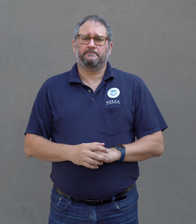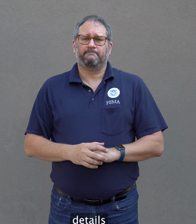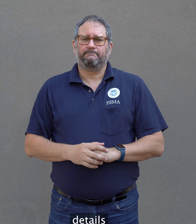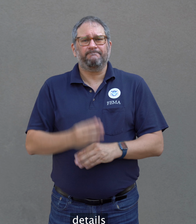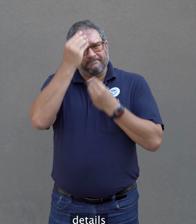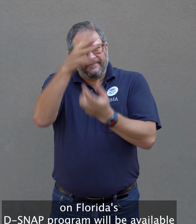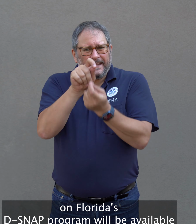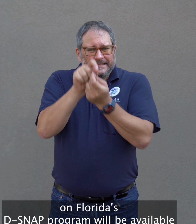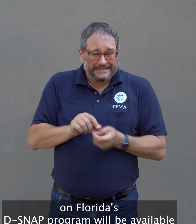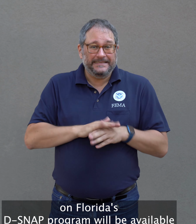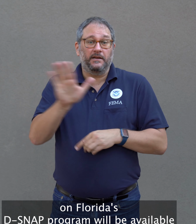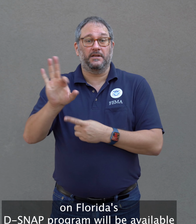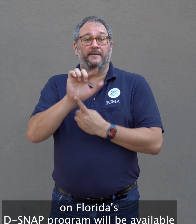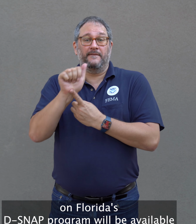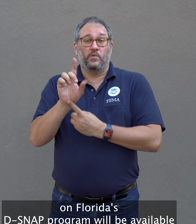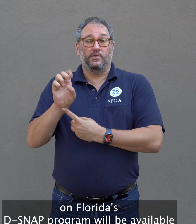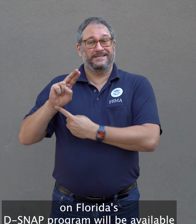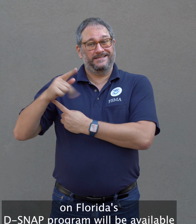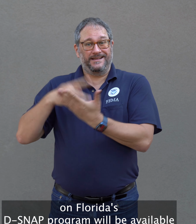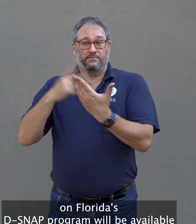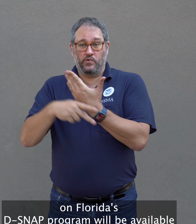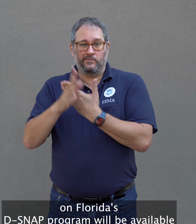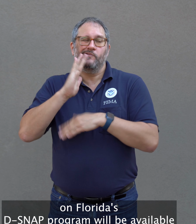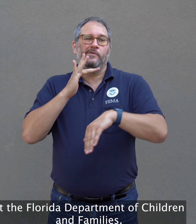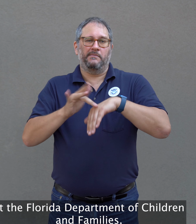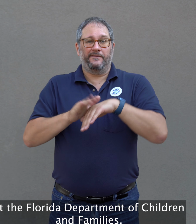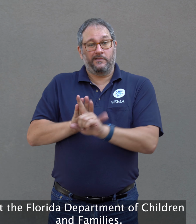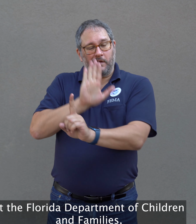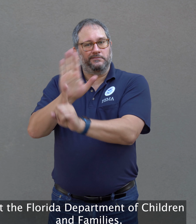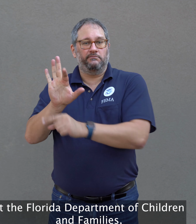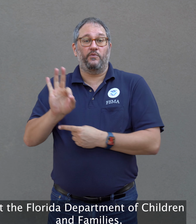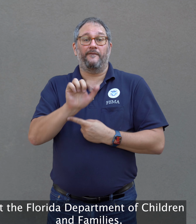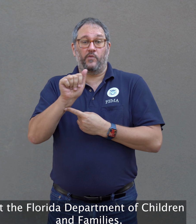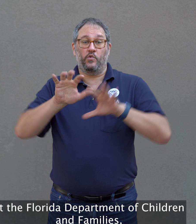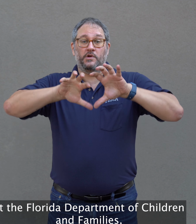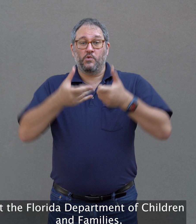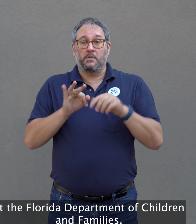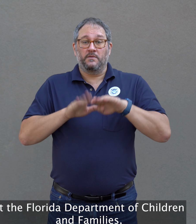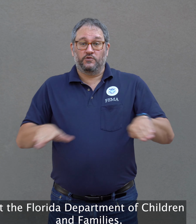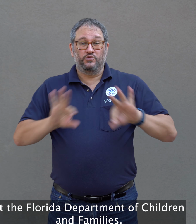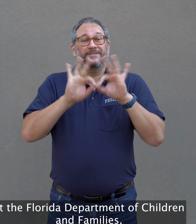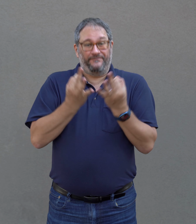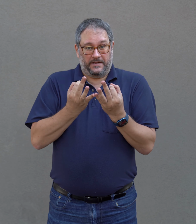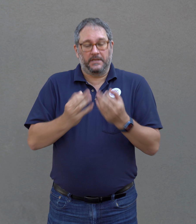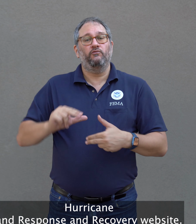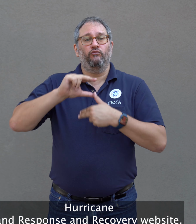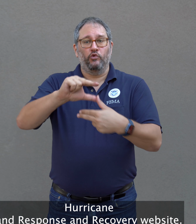Details on Florida's DSNAP program will be available at the Florida Department of Children and Families Hurricane